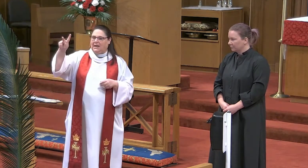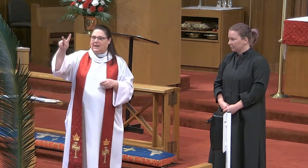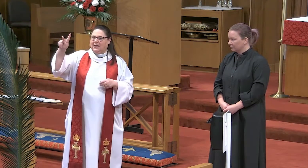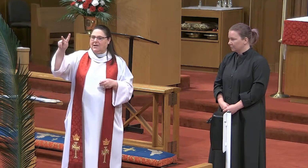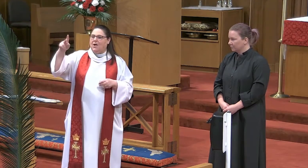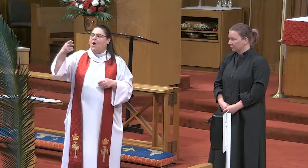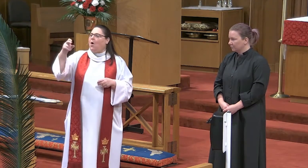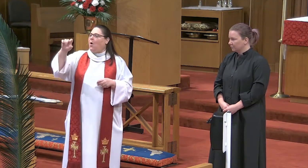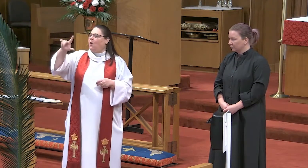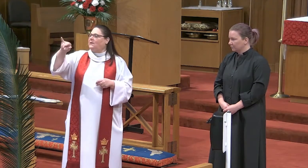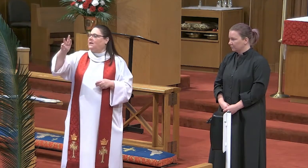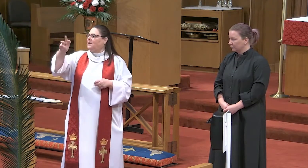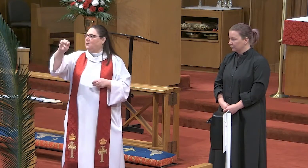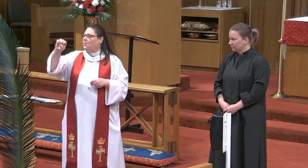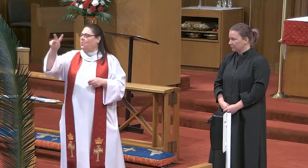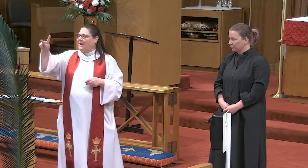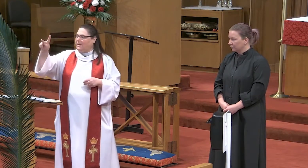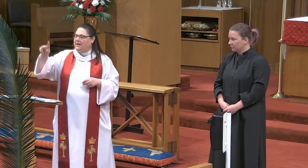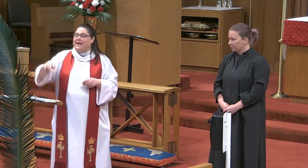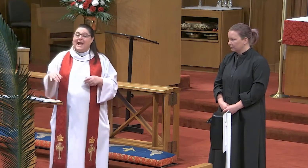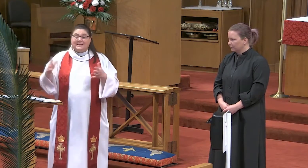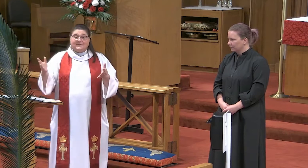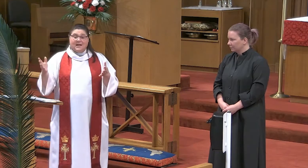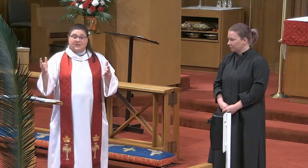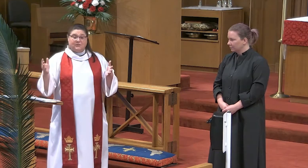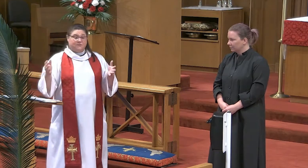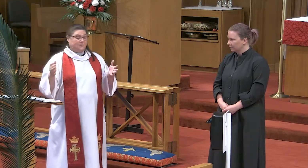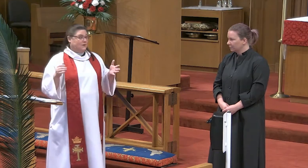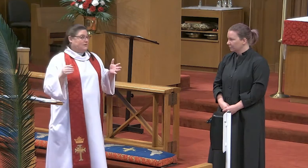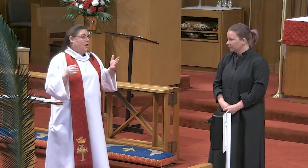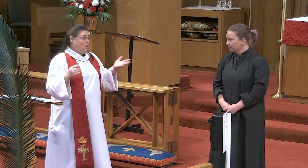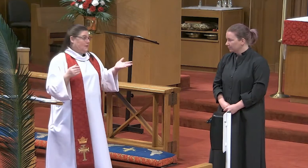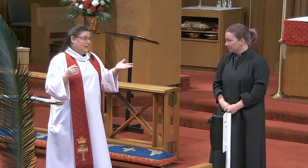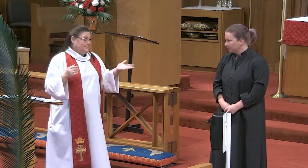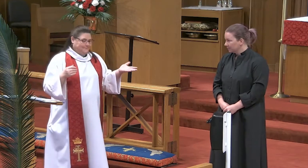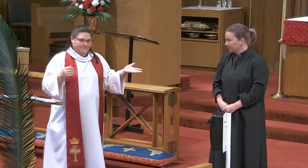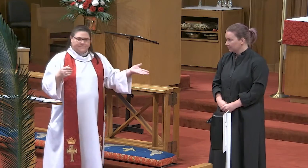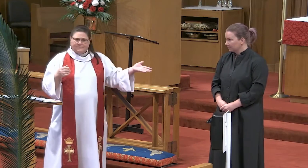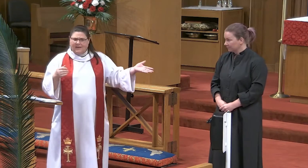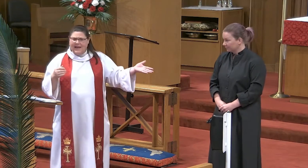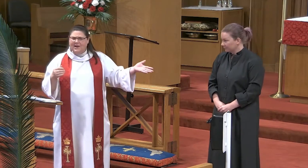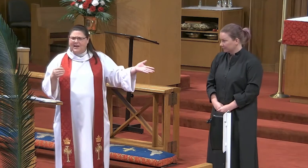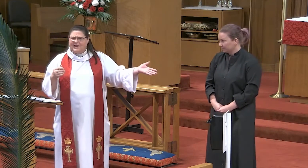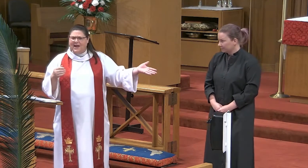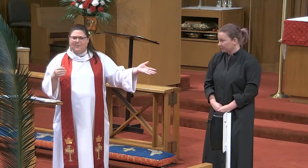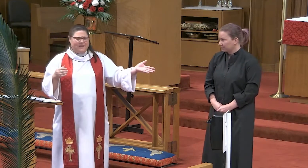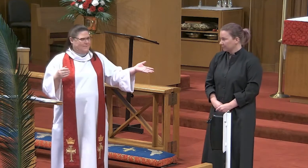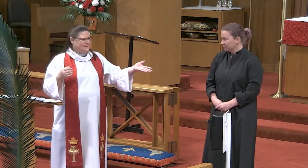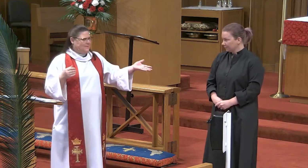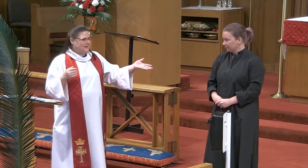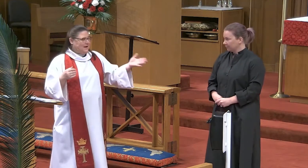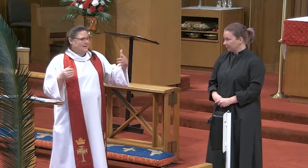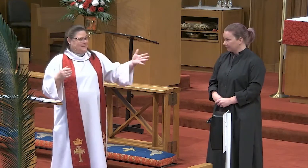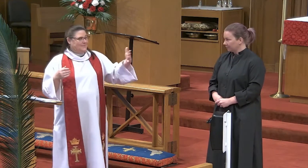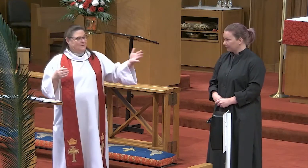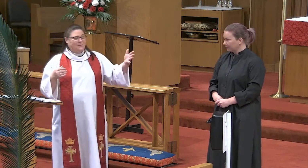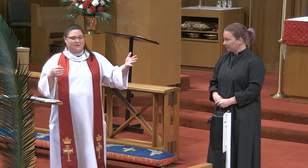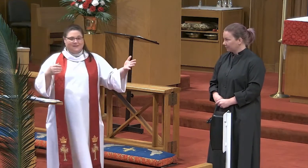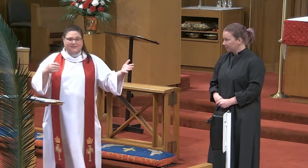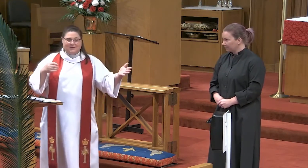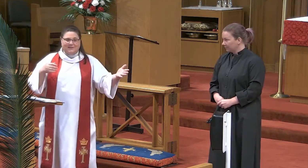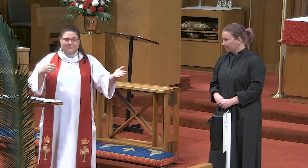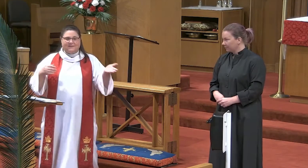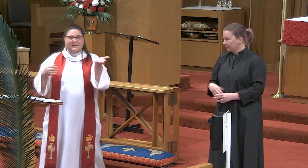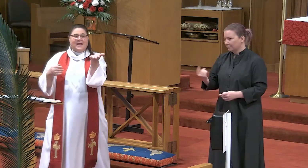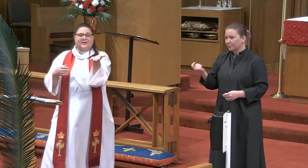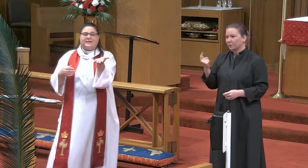Week. Holy Week. And it's not too difficult. Holy, and Nadia and I will kibitz a bit because sometimes we do